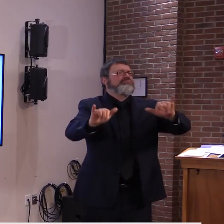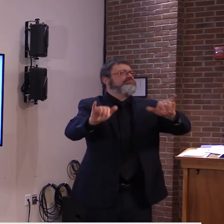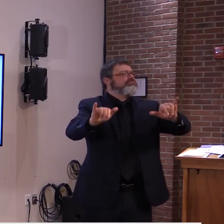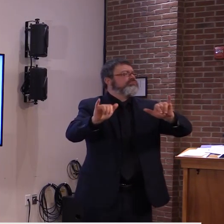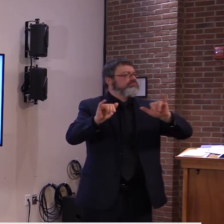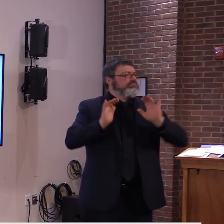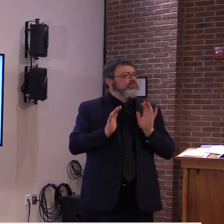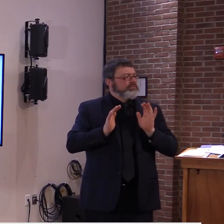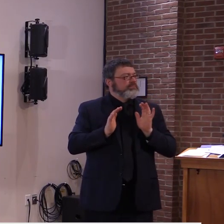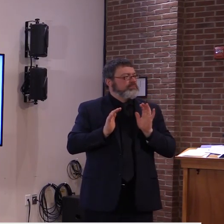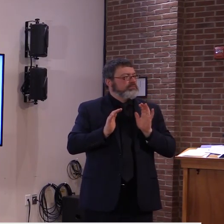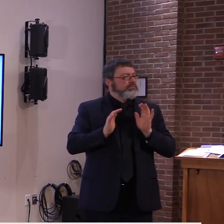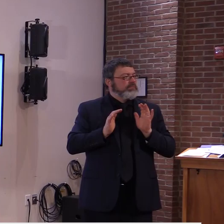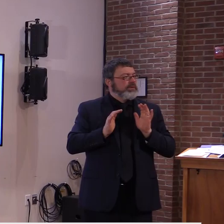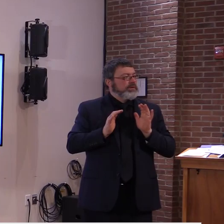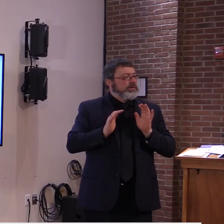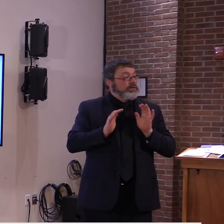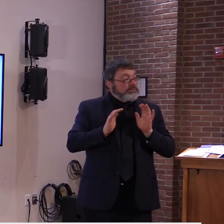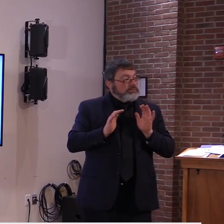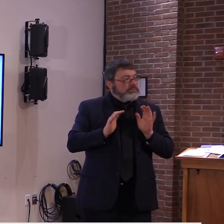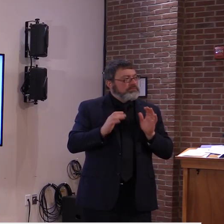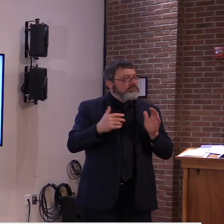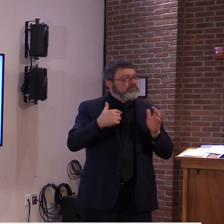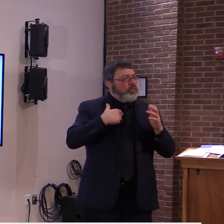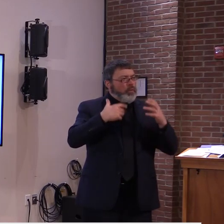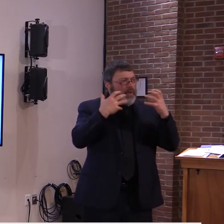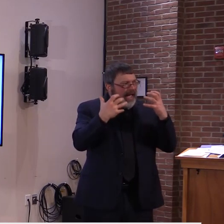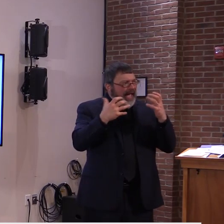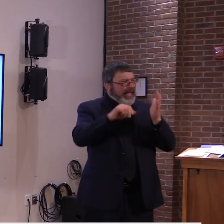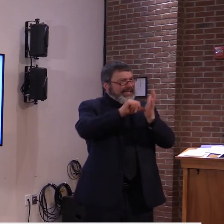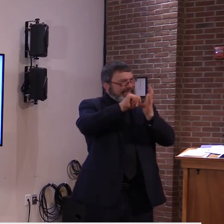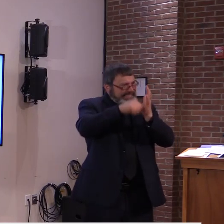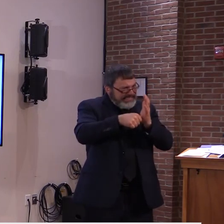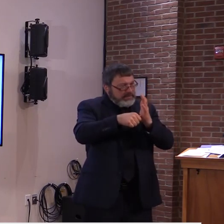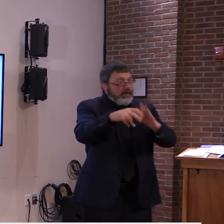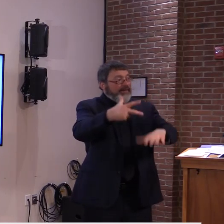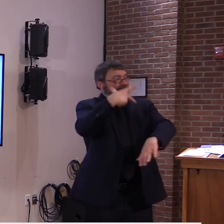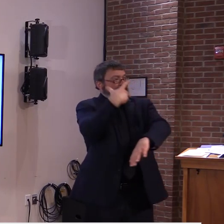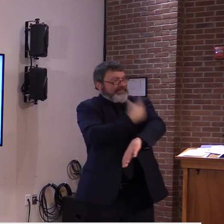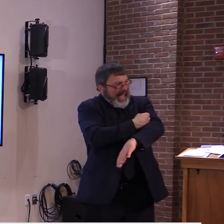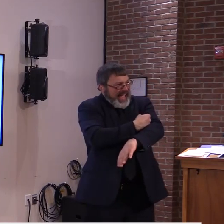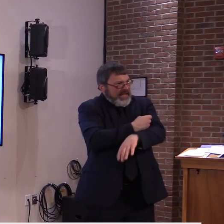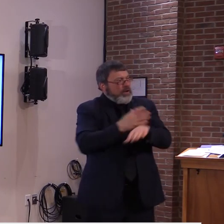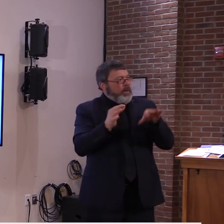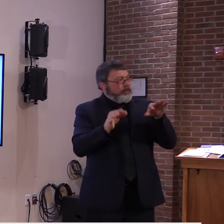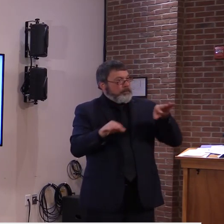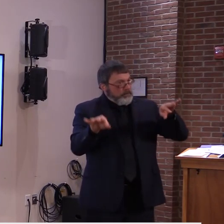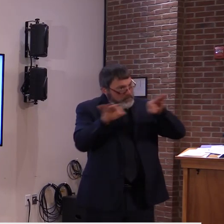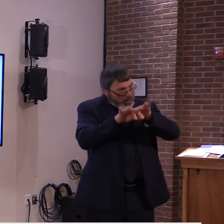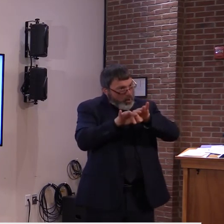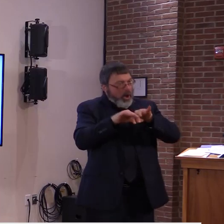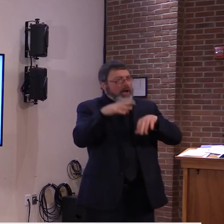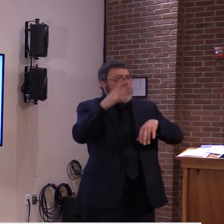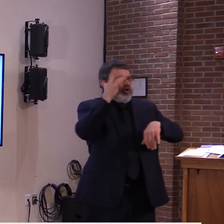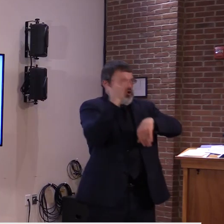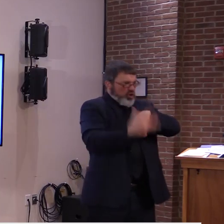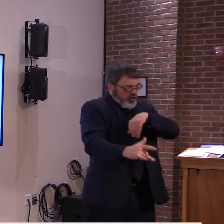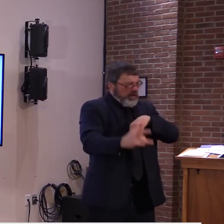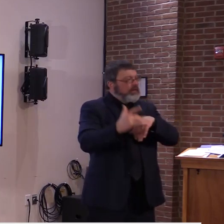so front and center about urging vaccination early and making sure that we can do everything we can to prevent